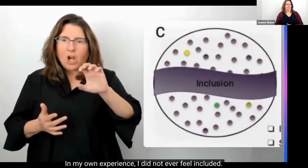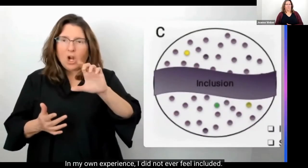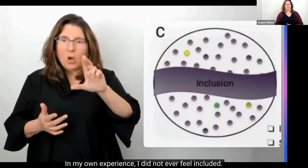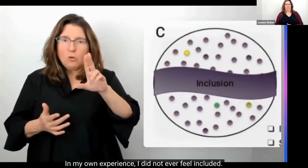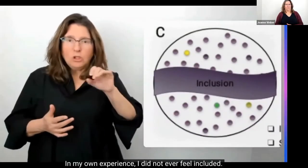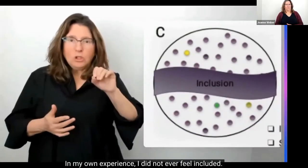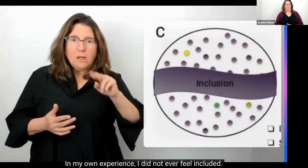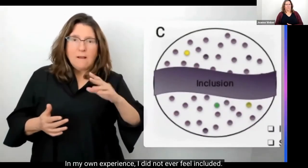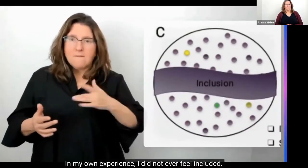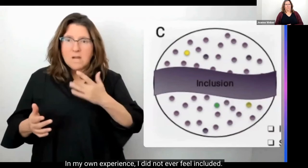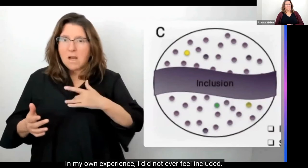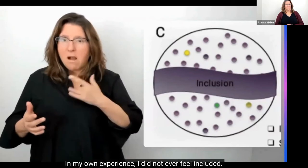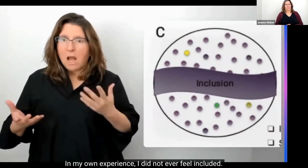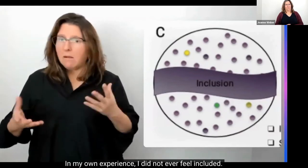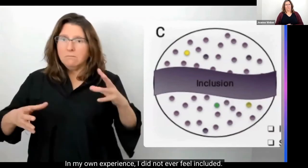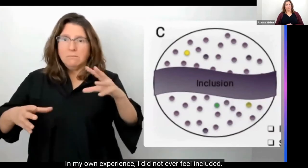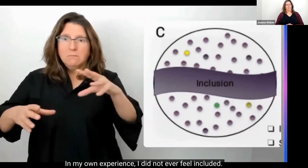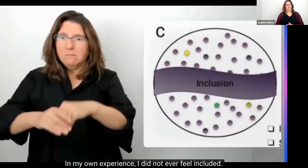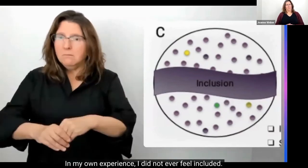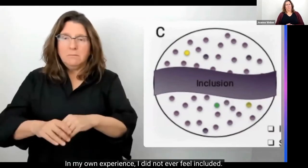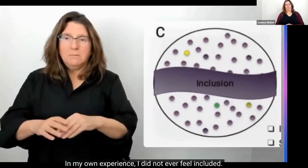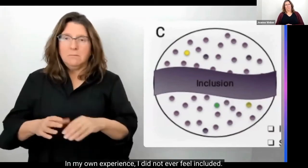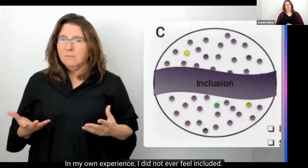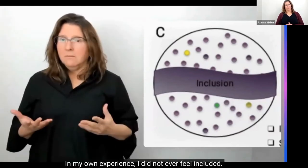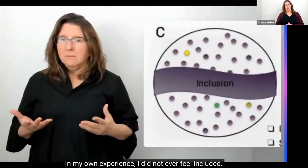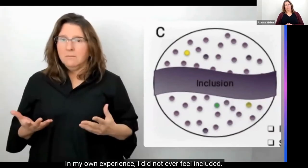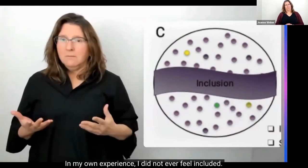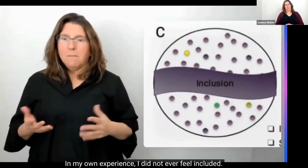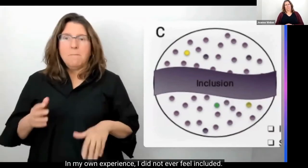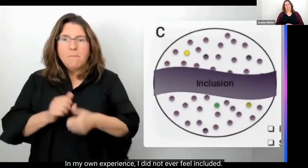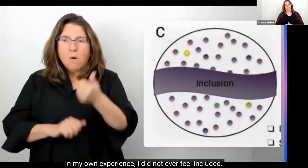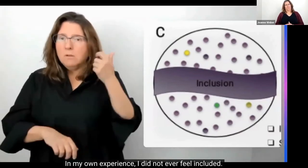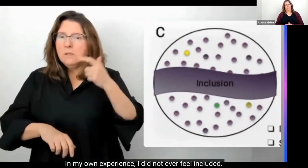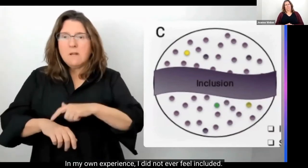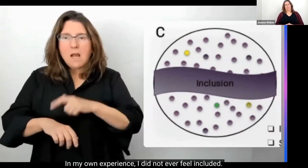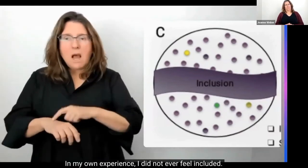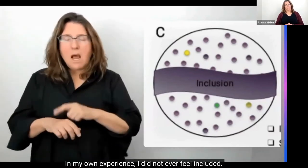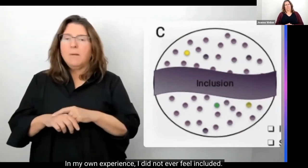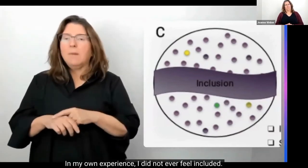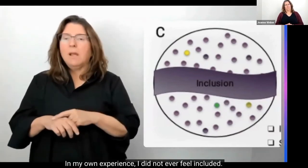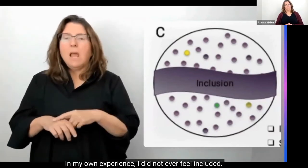In my own experience, I did not ever feel included.